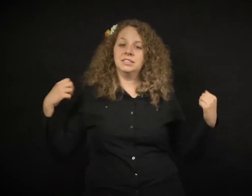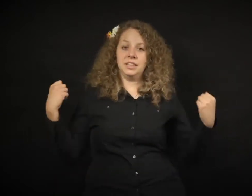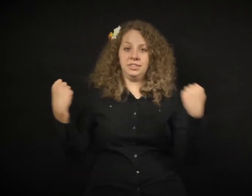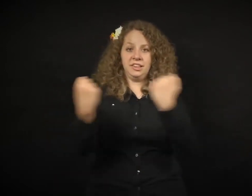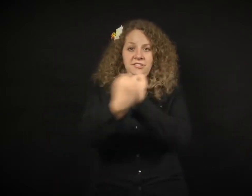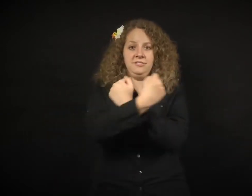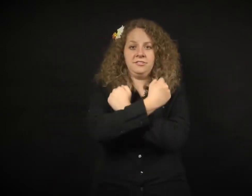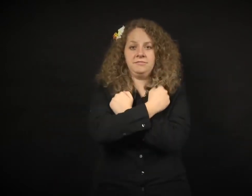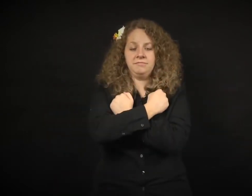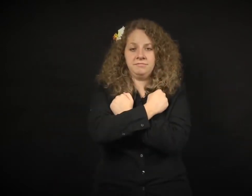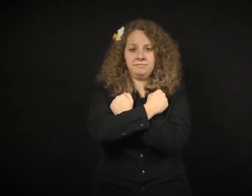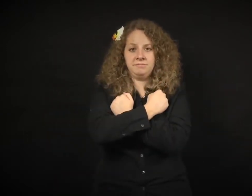Sign love.